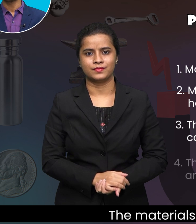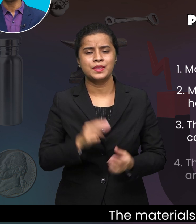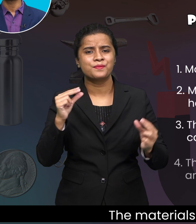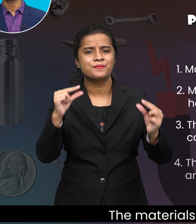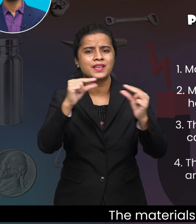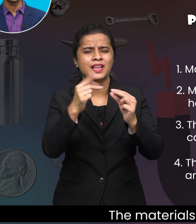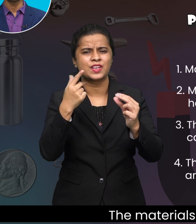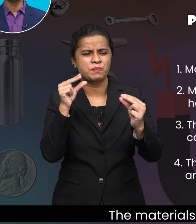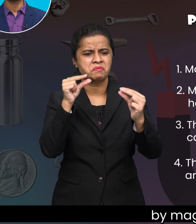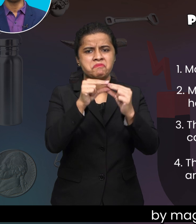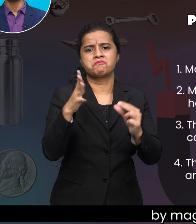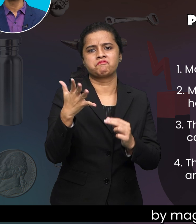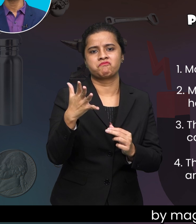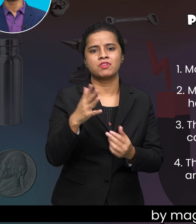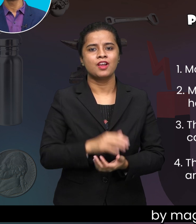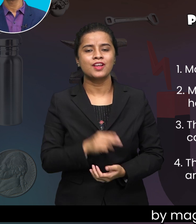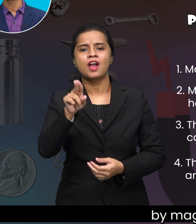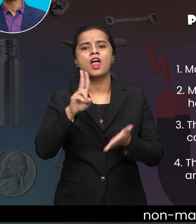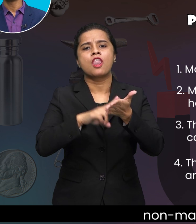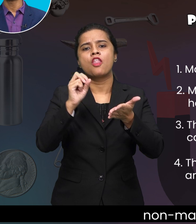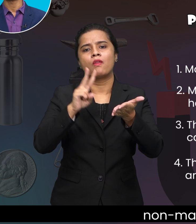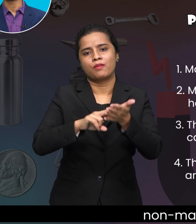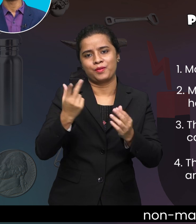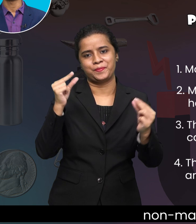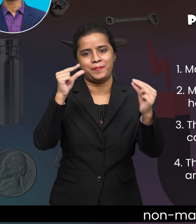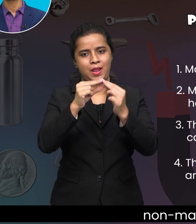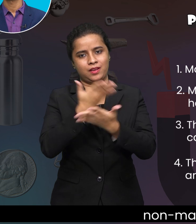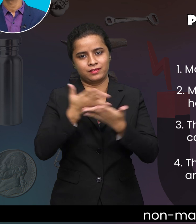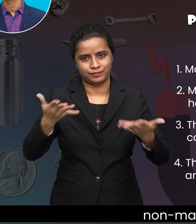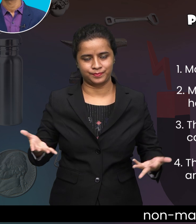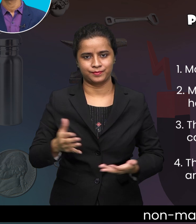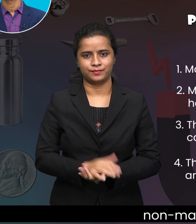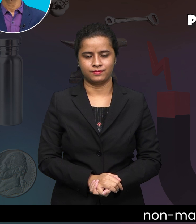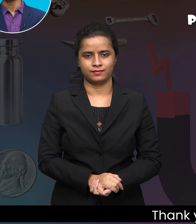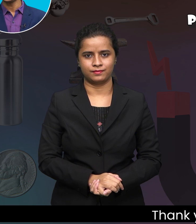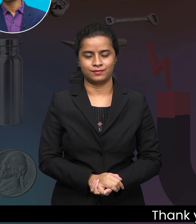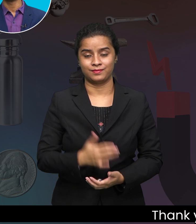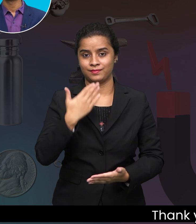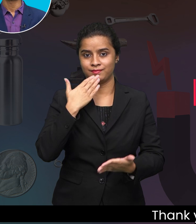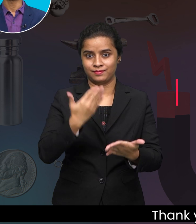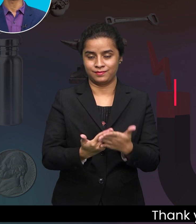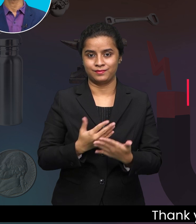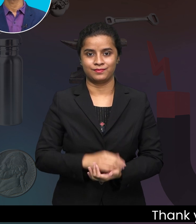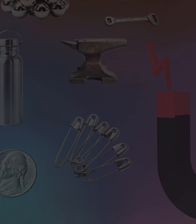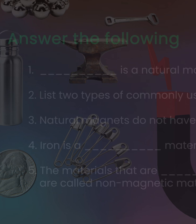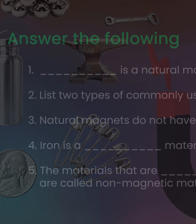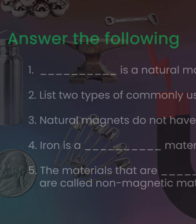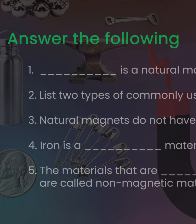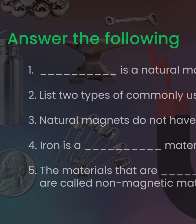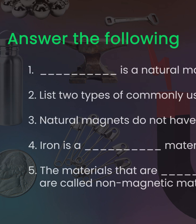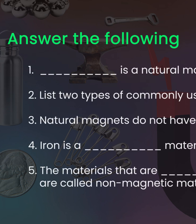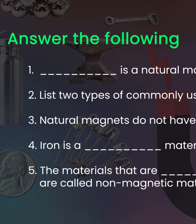The materials that are not attracted by magnets are called non-magnetic materials. Thank you. Stay tuned.